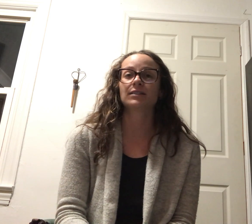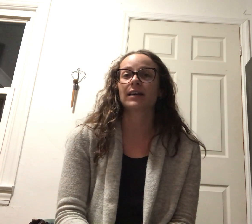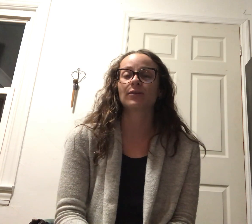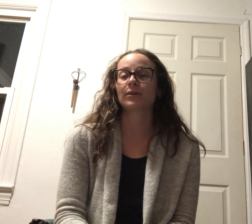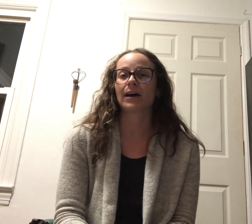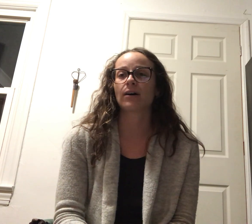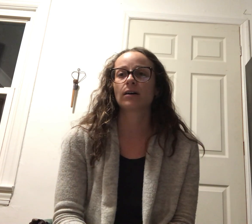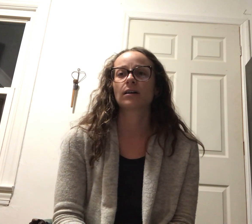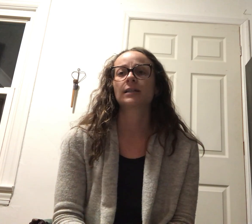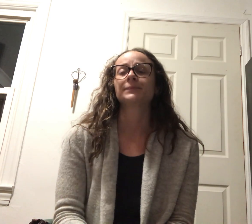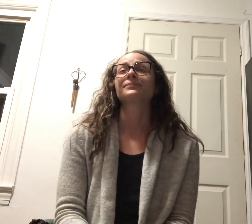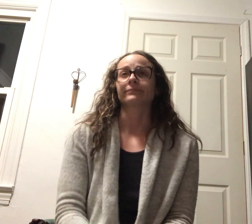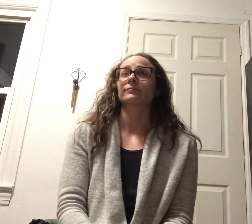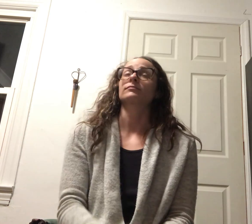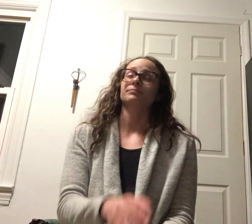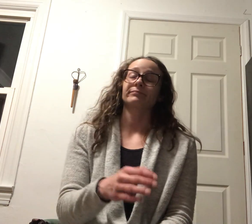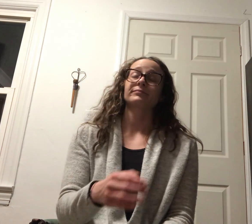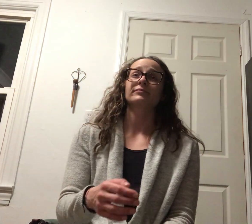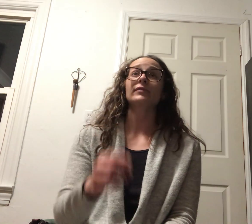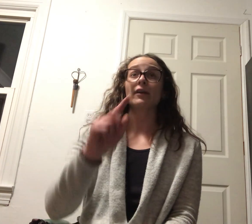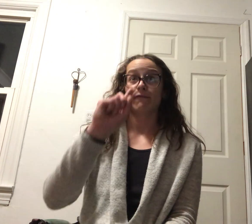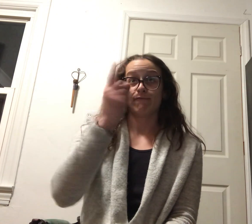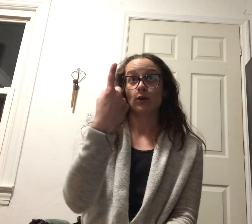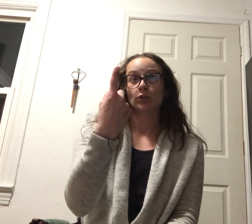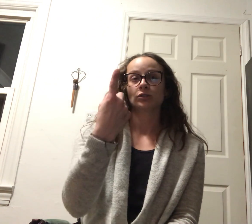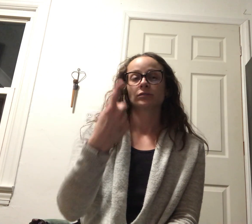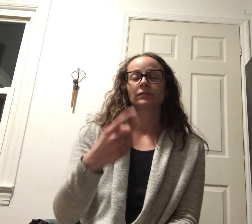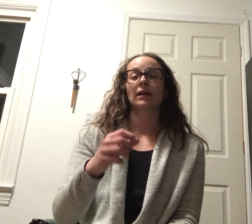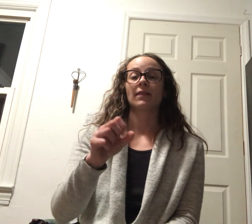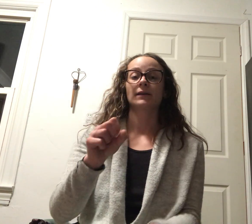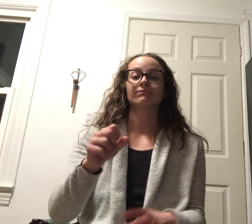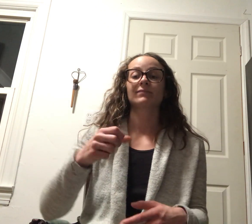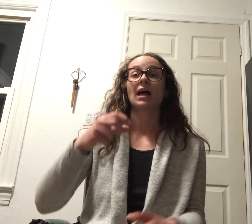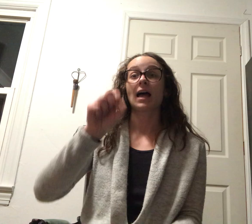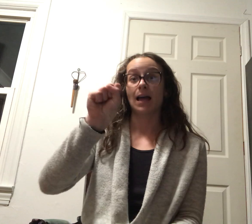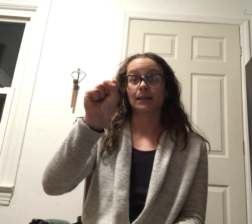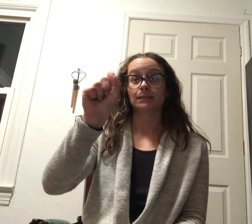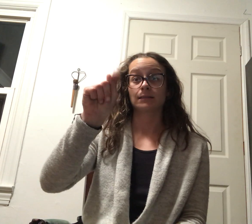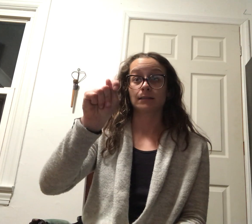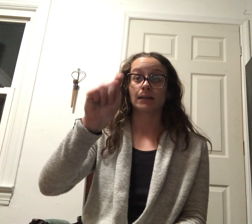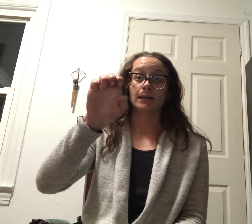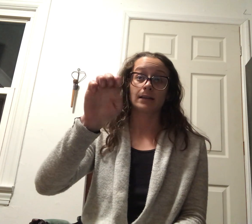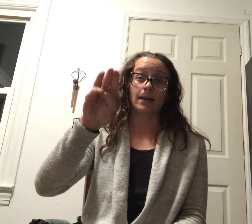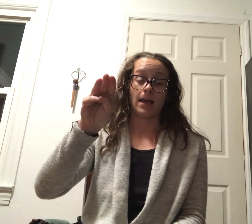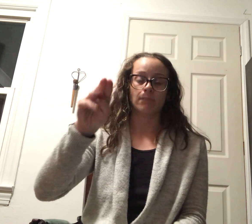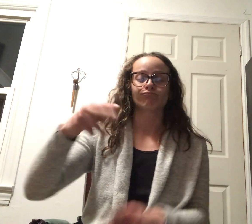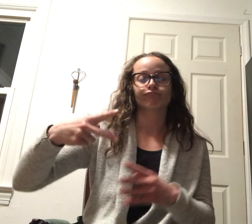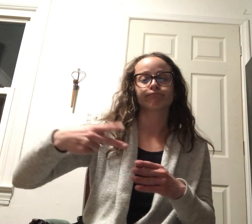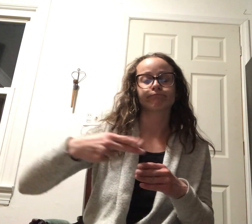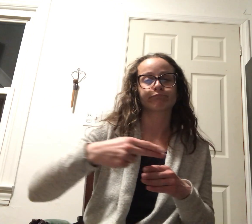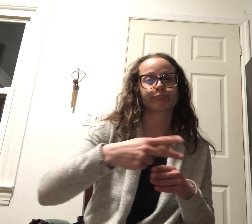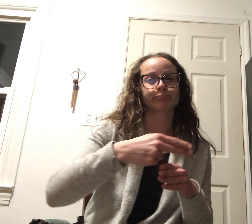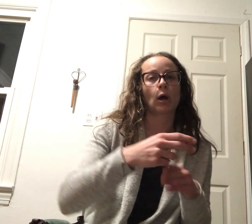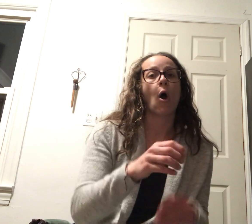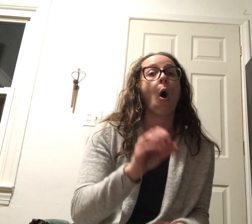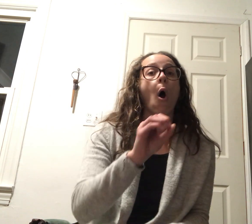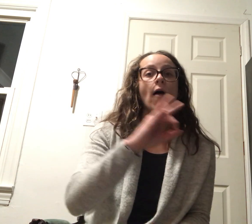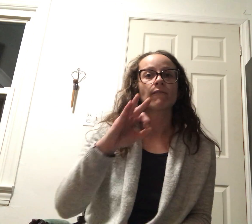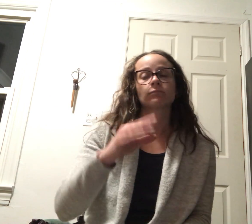I cut the stems off. So I de-rib them. And then I cut them